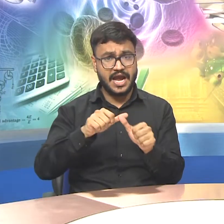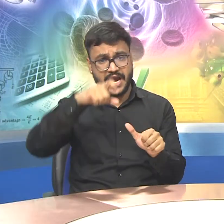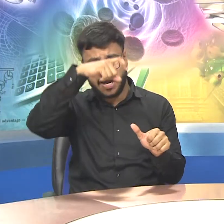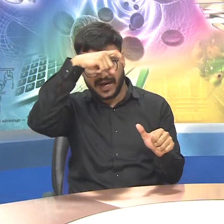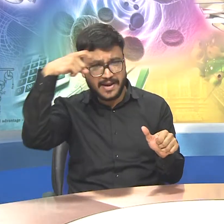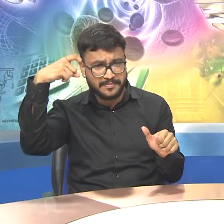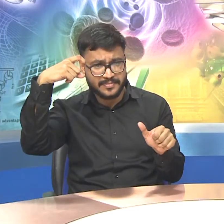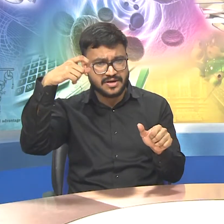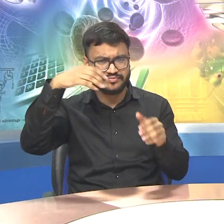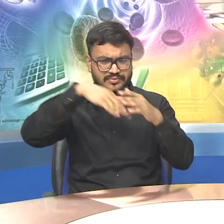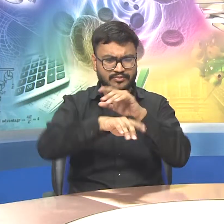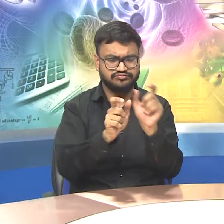second is April,